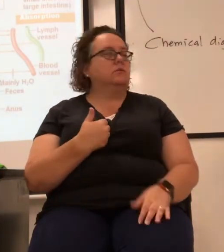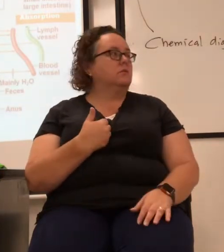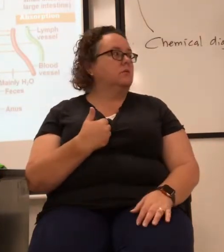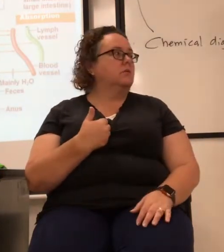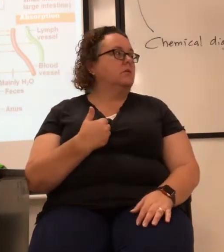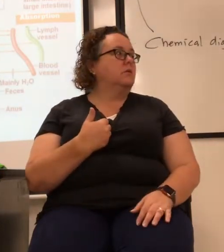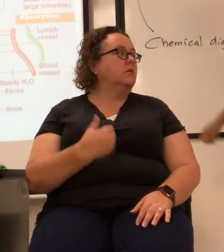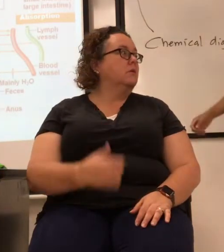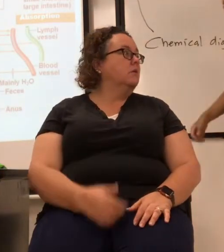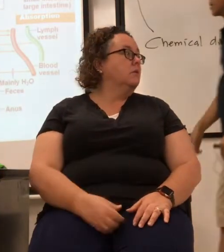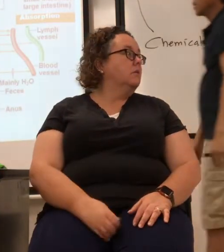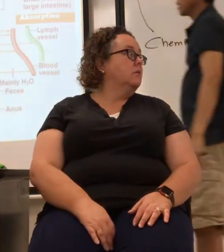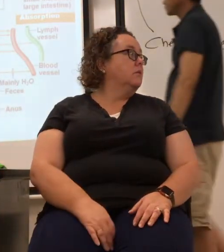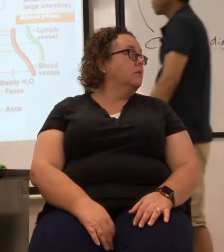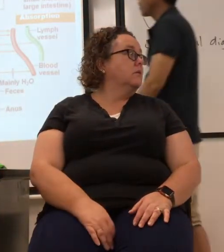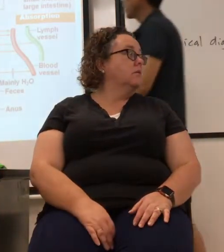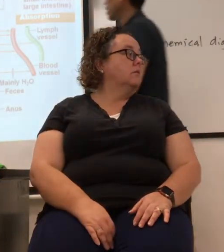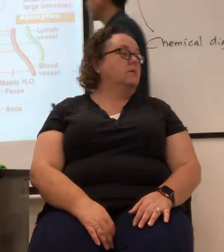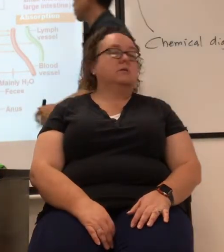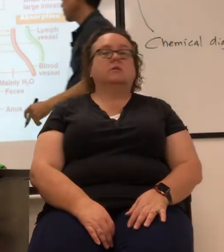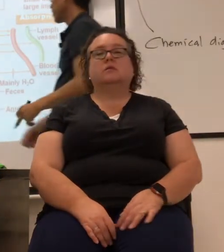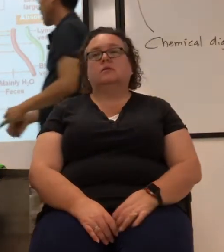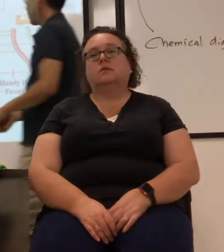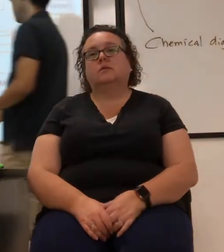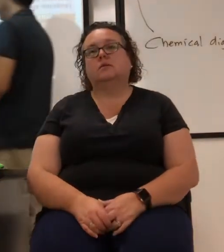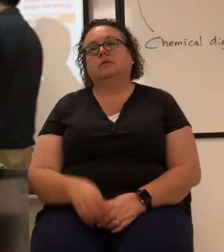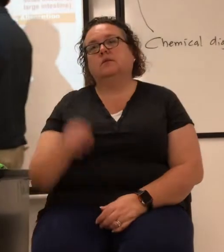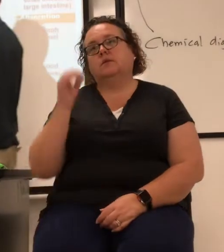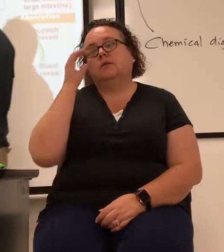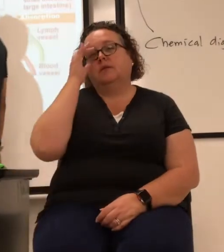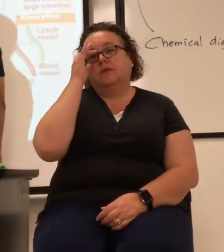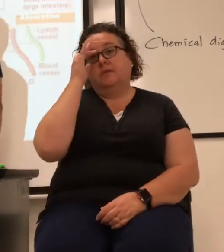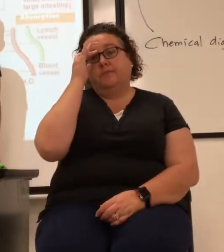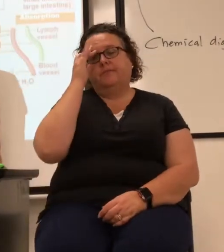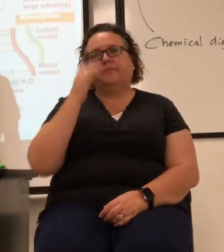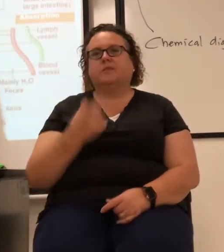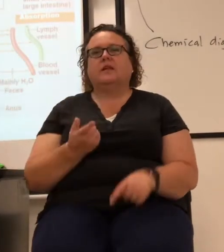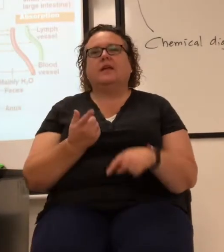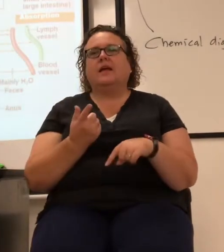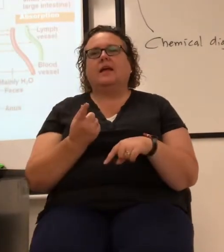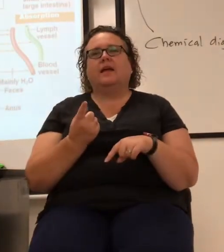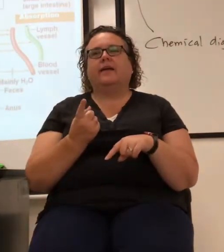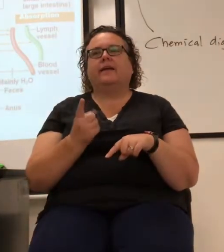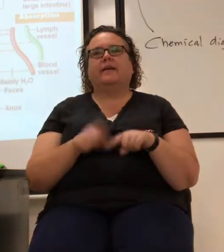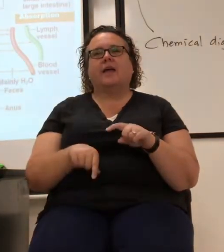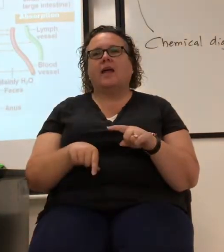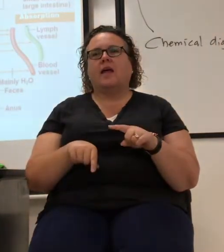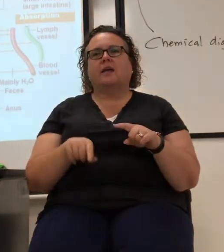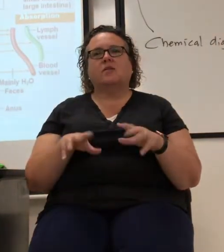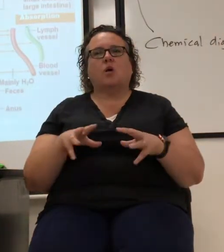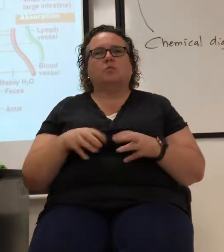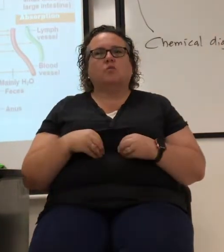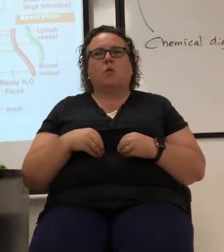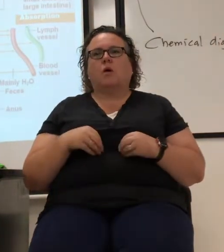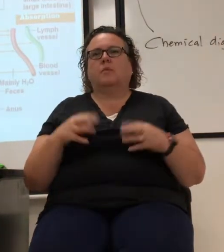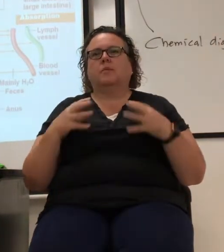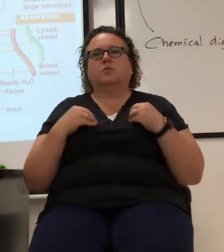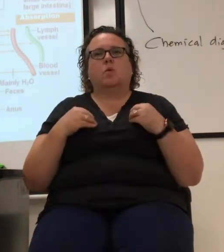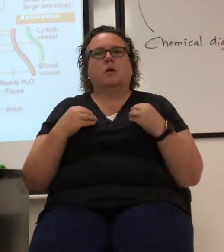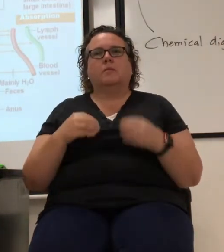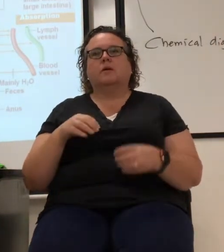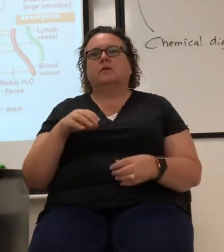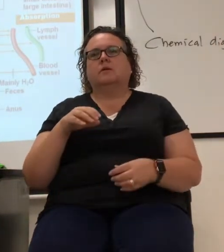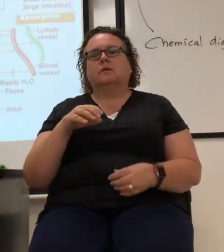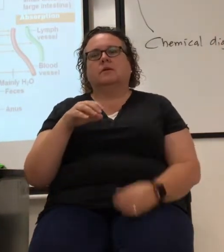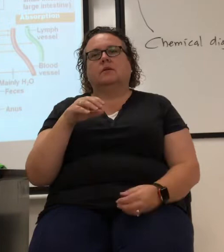that. And then what it can't be absorbed, like fibers, other indigestibles, ends up in